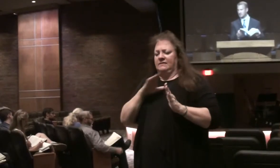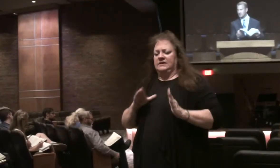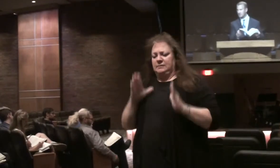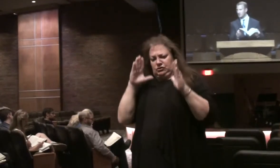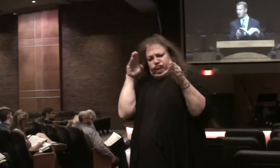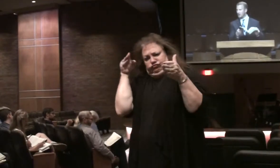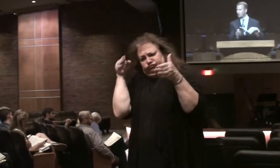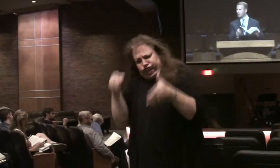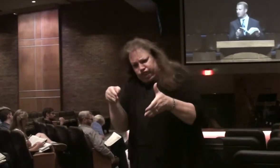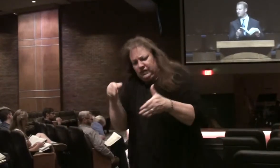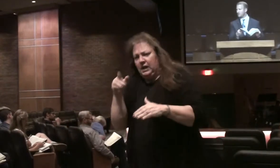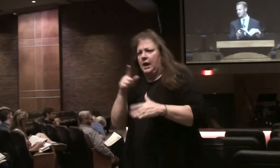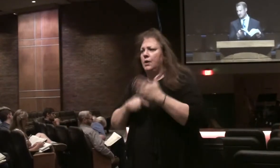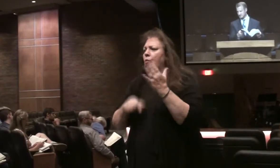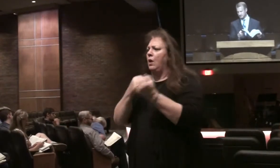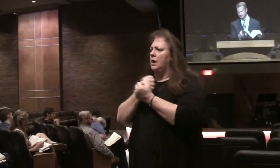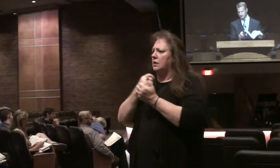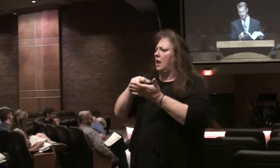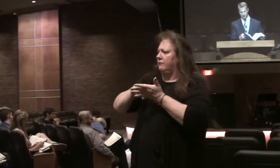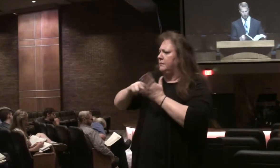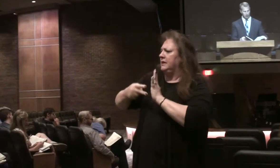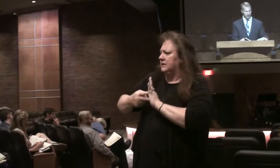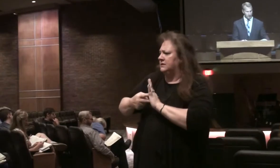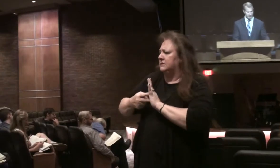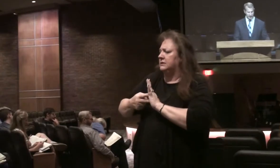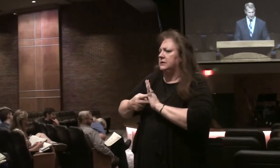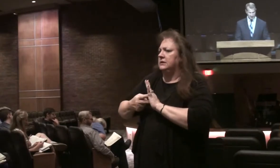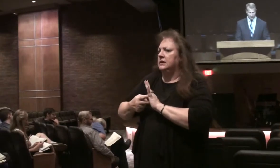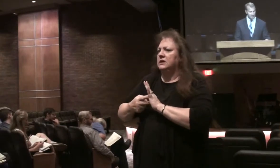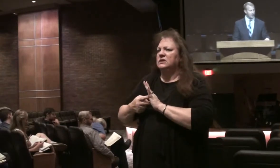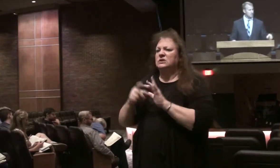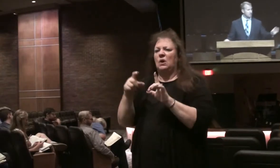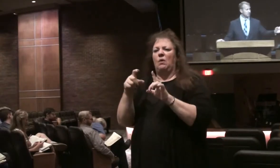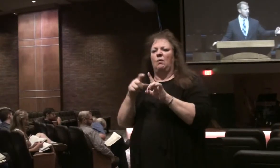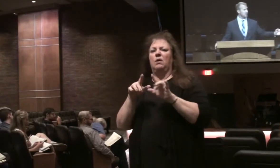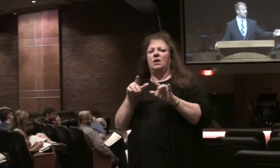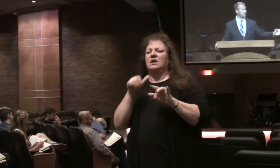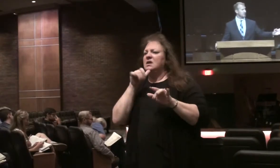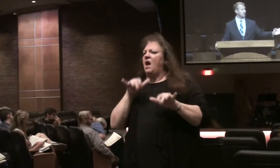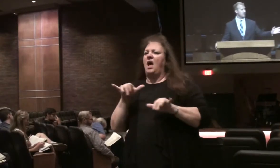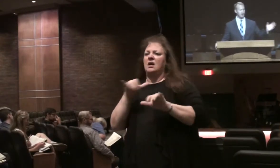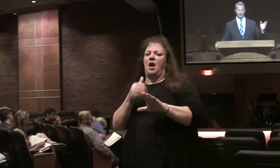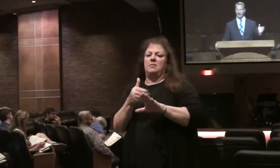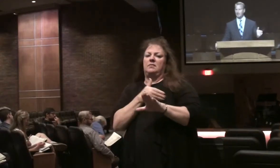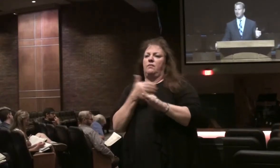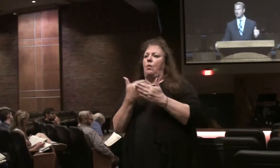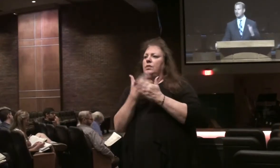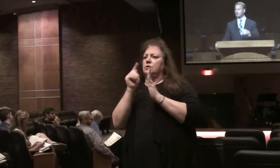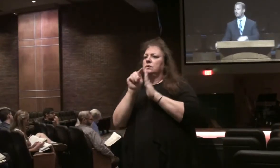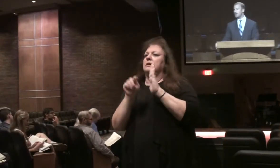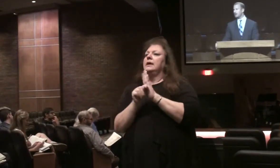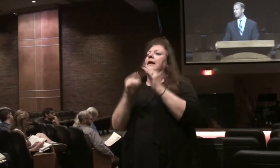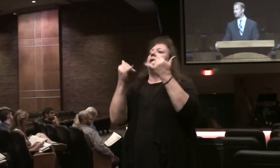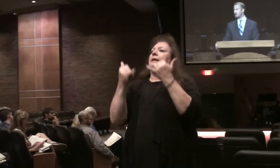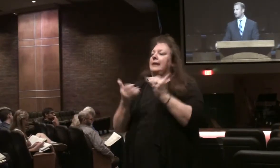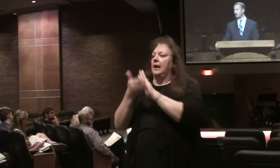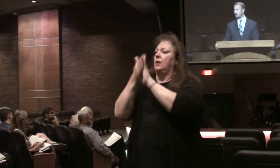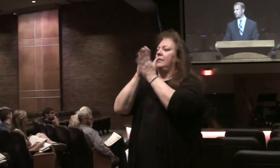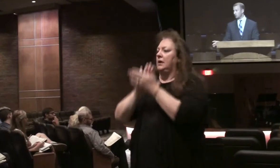so to speak, on what love is. So a word that wasn't actually very common before the New Testament, agape, becomes the